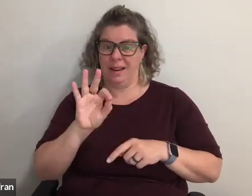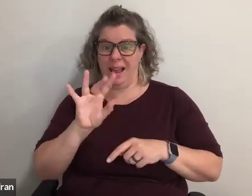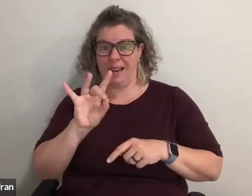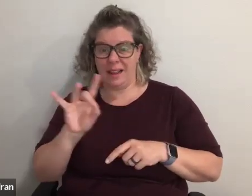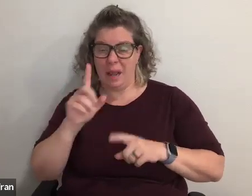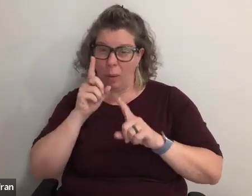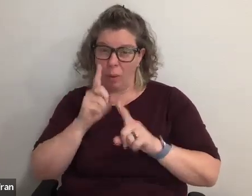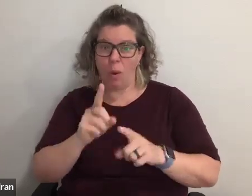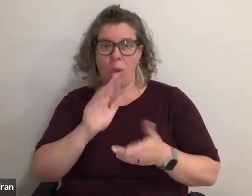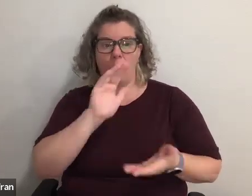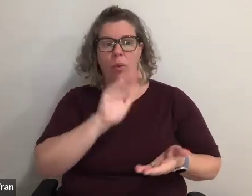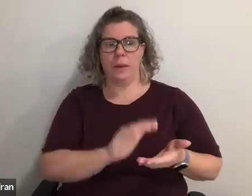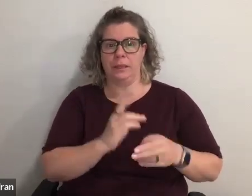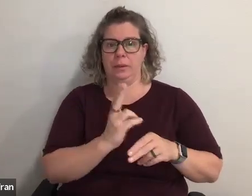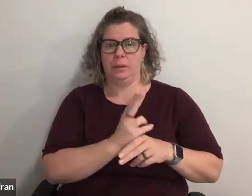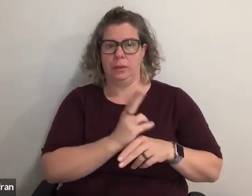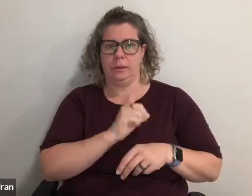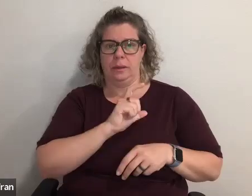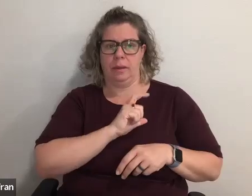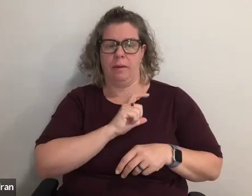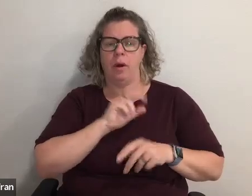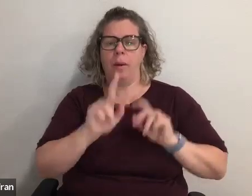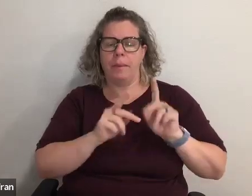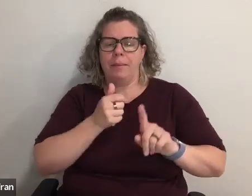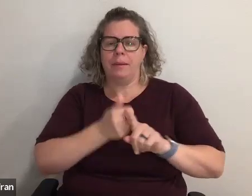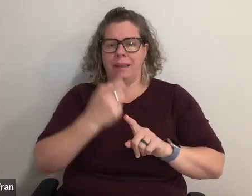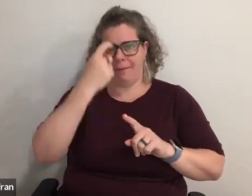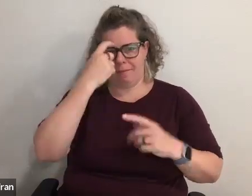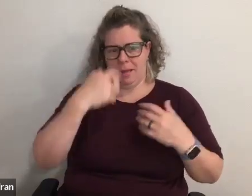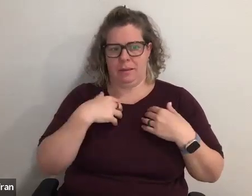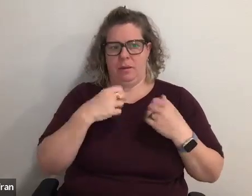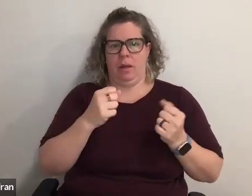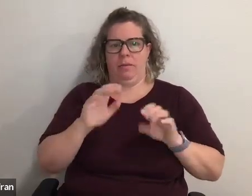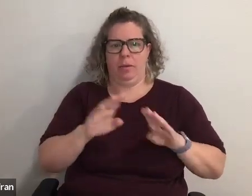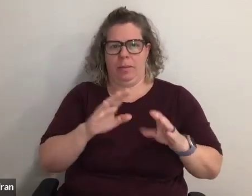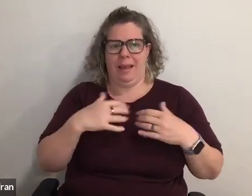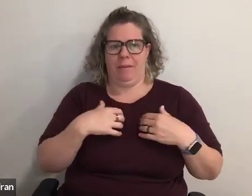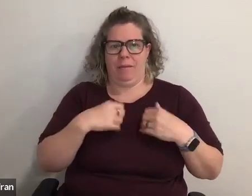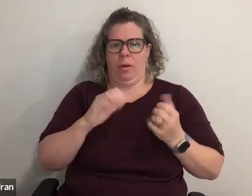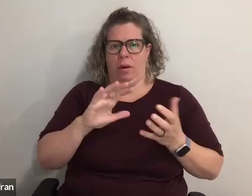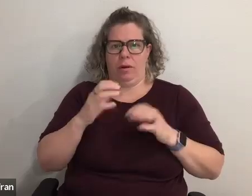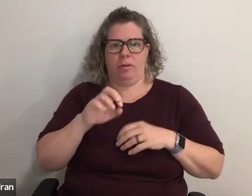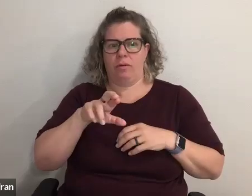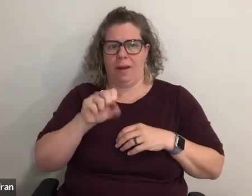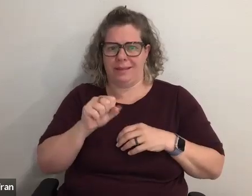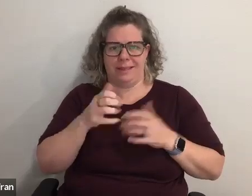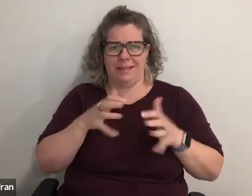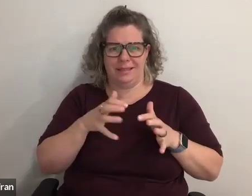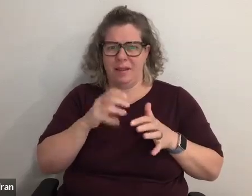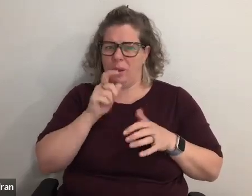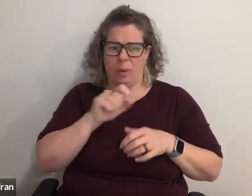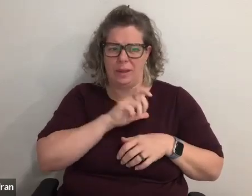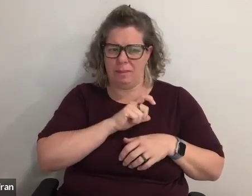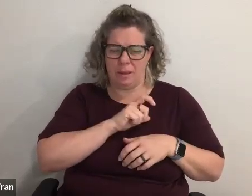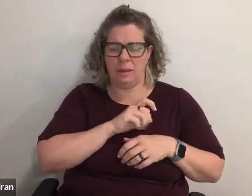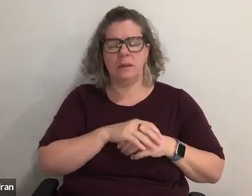to reduce the use of law enforcement for people who are having a behavioral health crisis. And so I wanted to